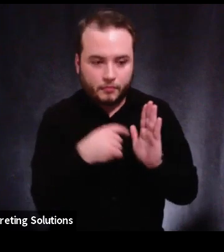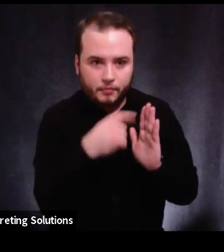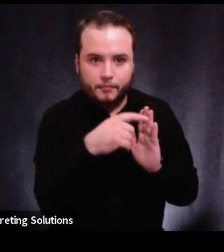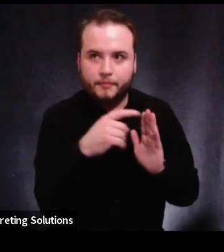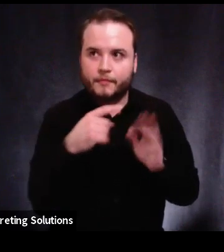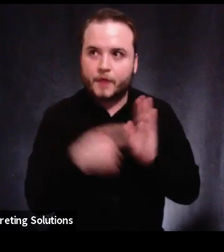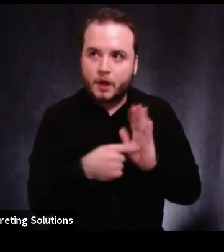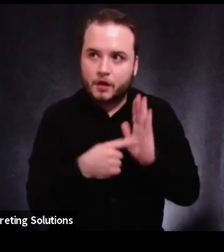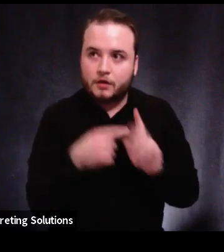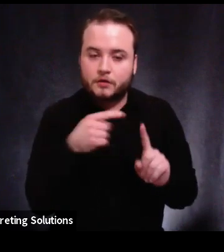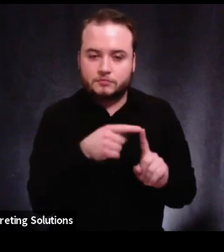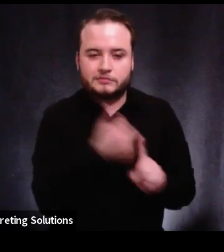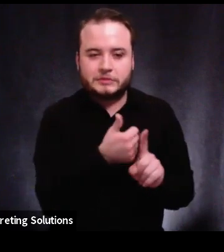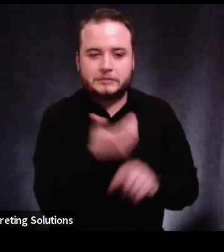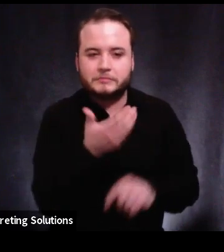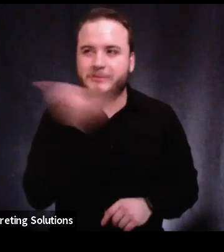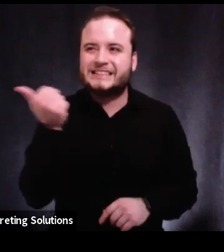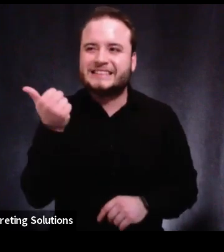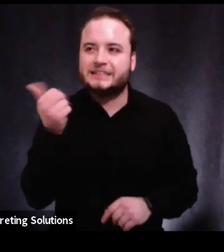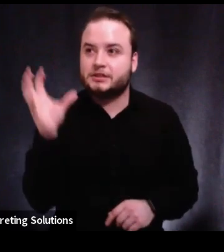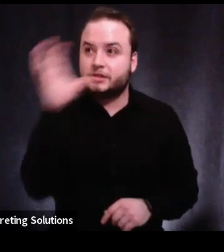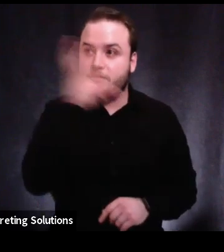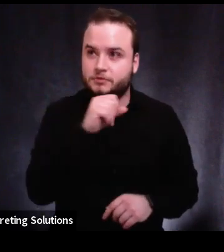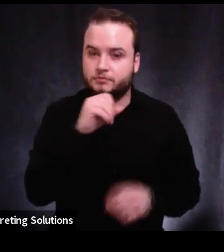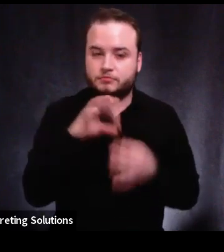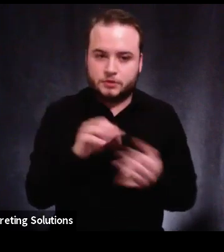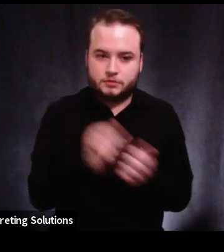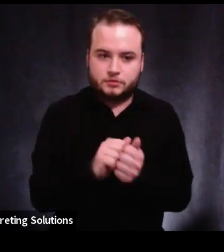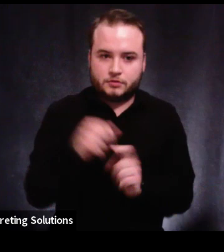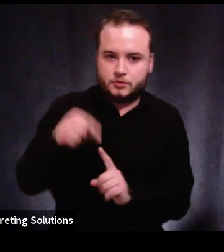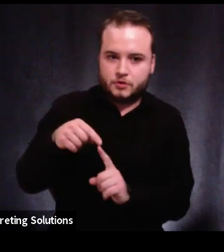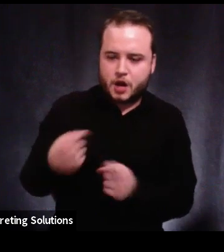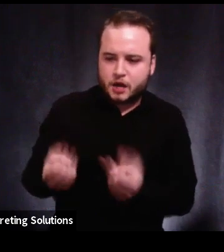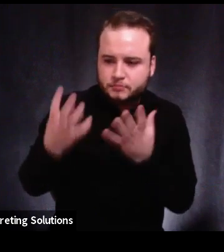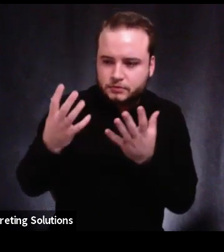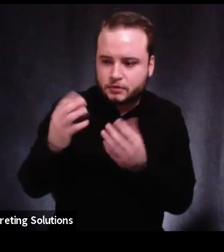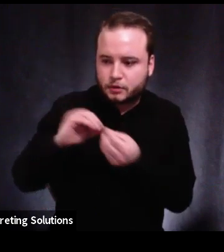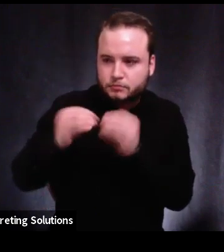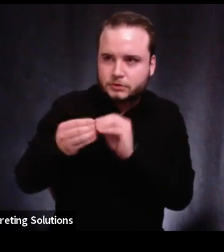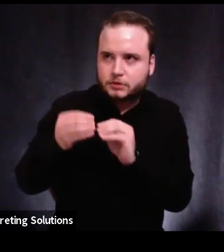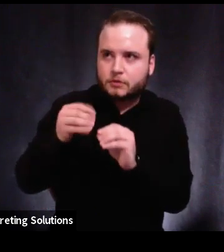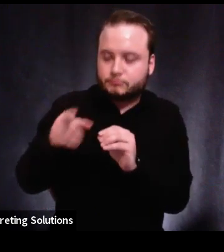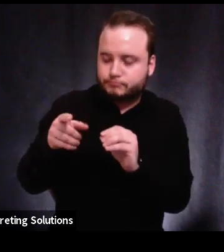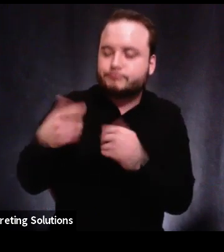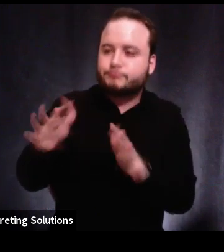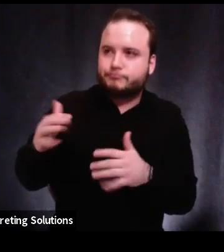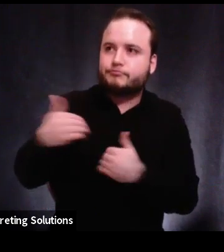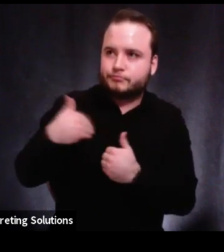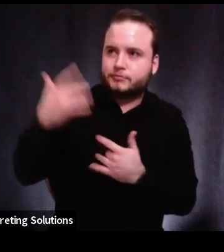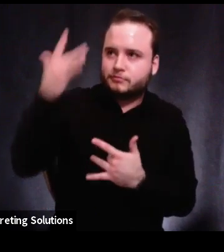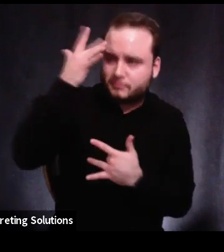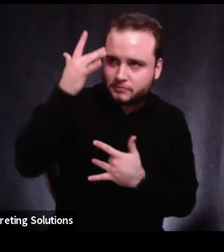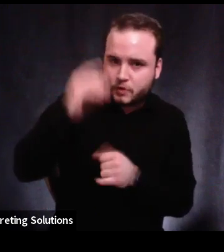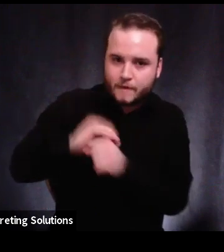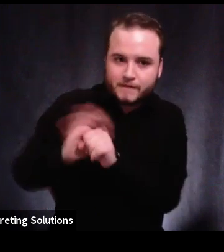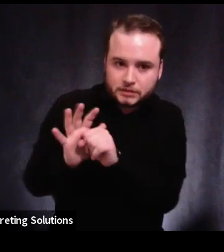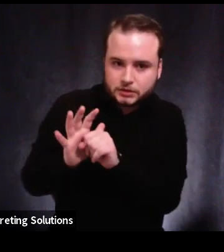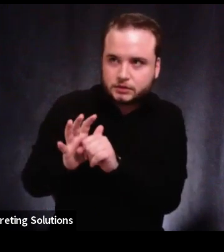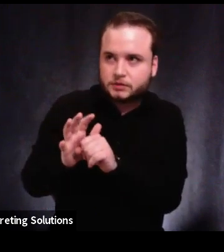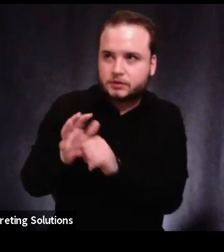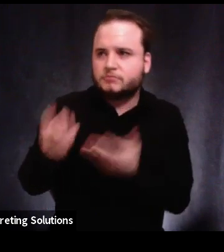now? I'm just sort of bearing in mind that Commissioner Malcolm yesterday mentioned how there are a number of suspected cases that haven't